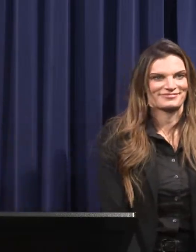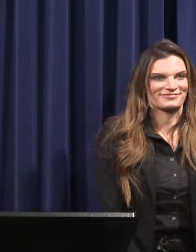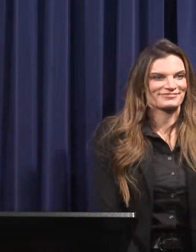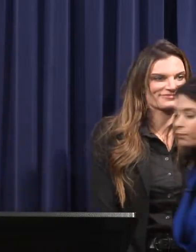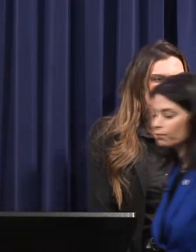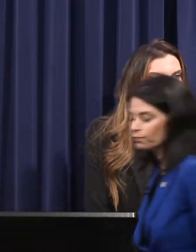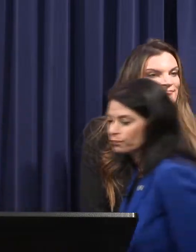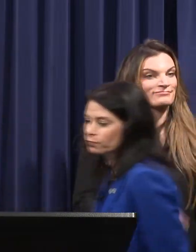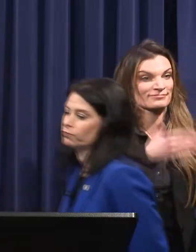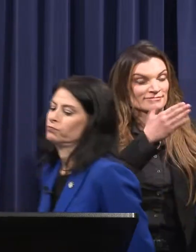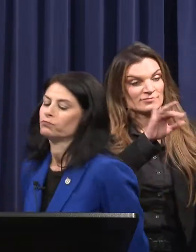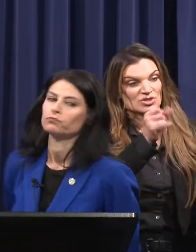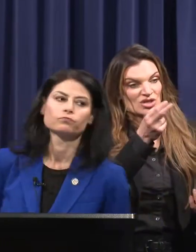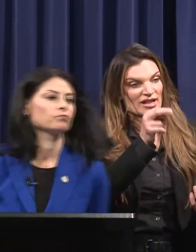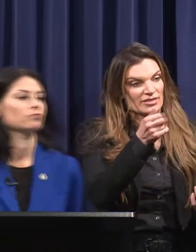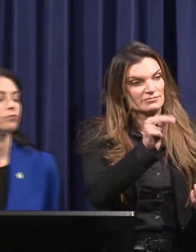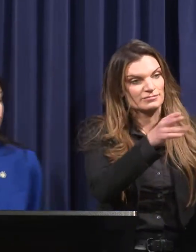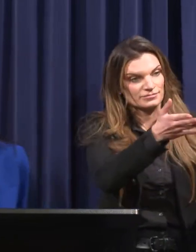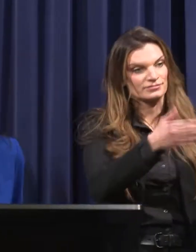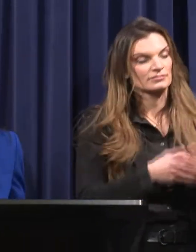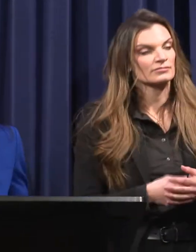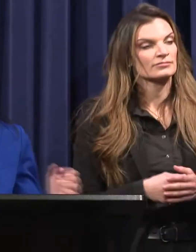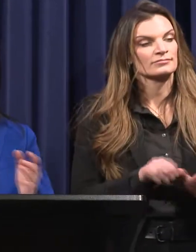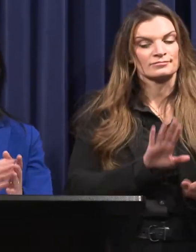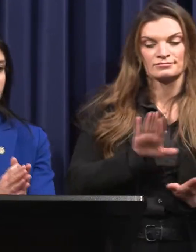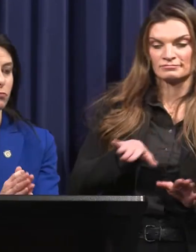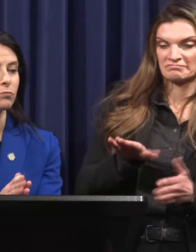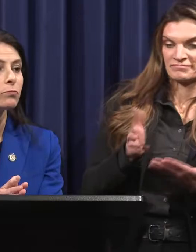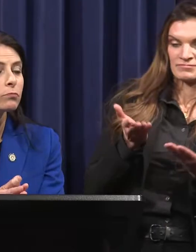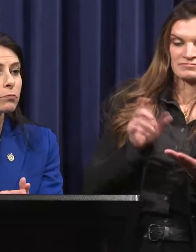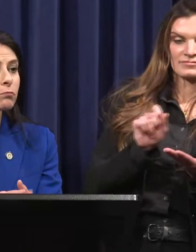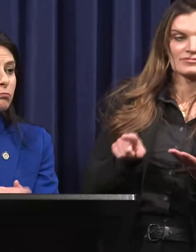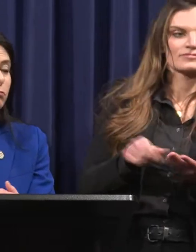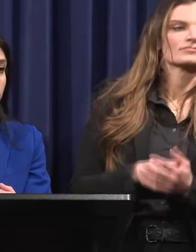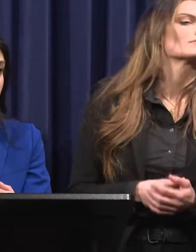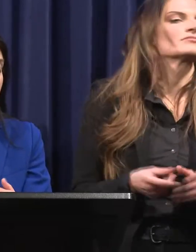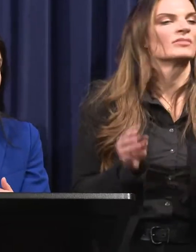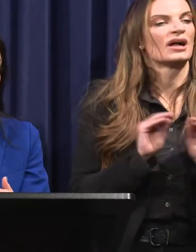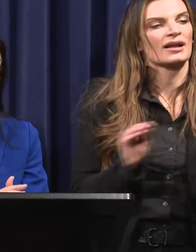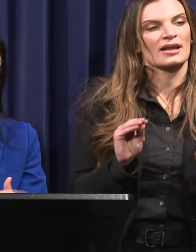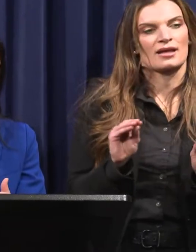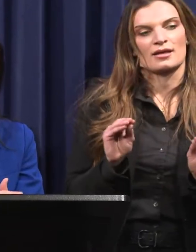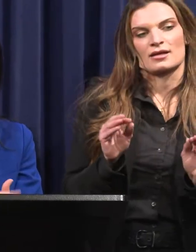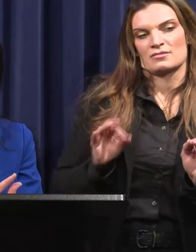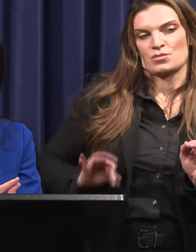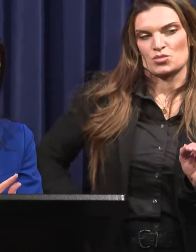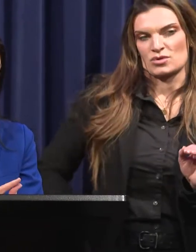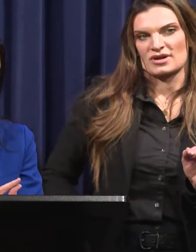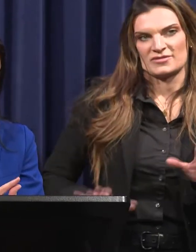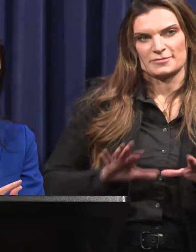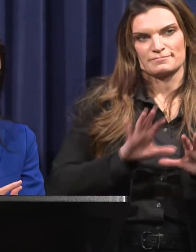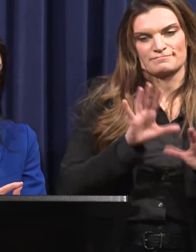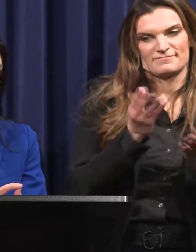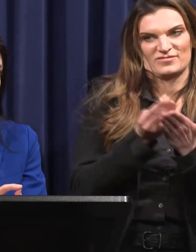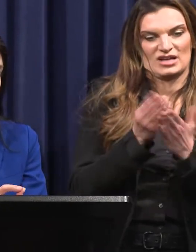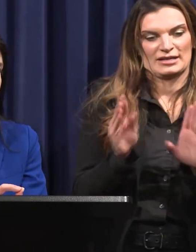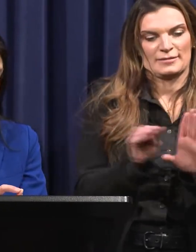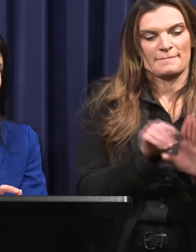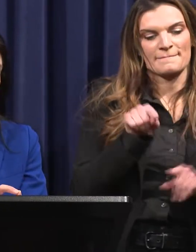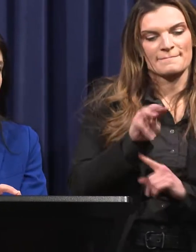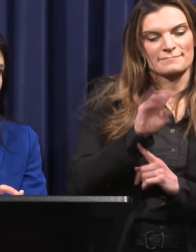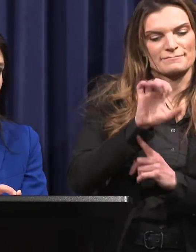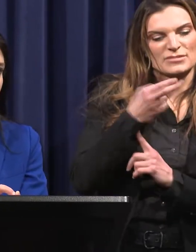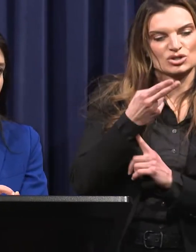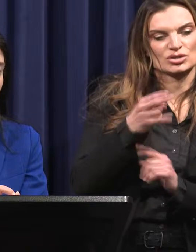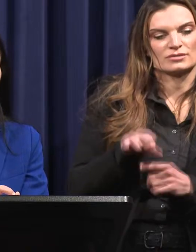Thanks, Kate. Jonathan? Yeah, Attorney General, another nonprofit fund that I believe was referred to your office was the